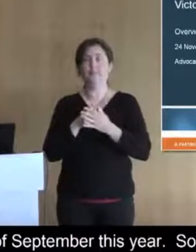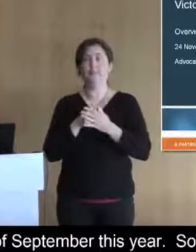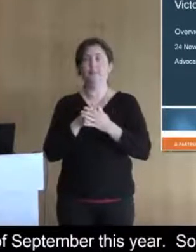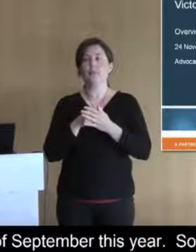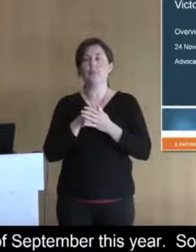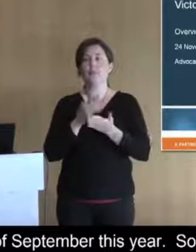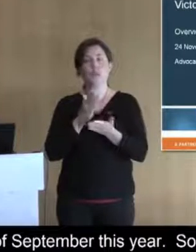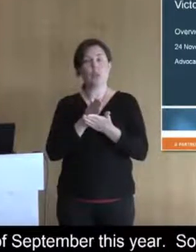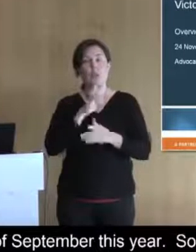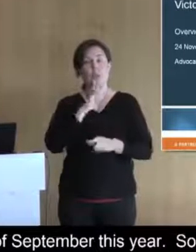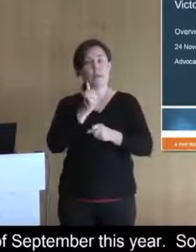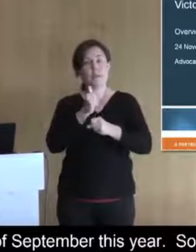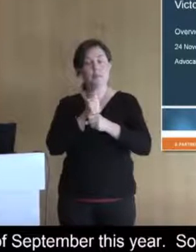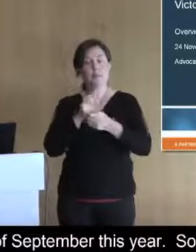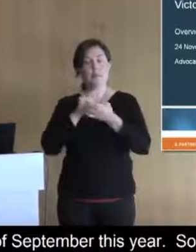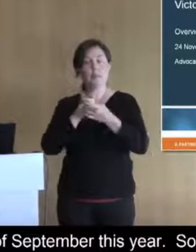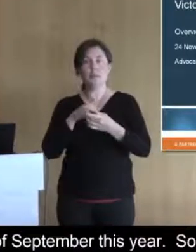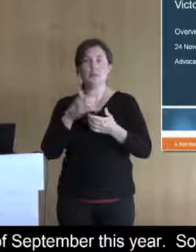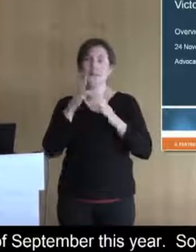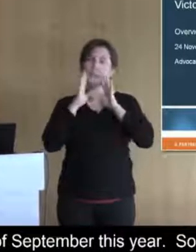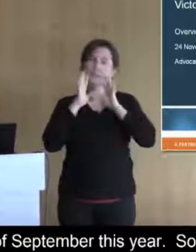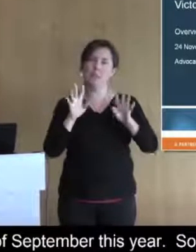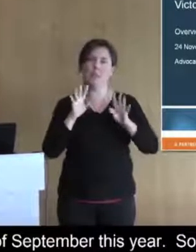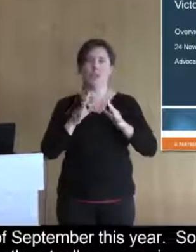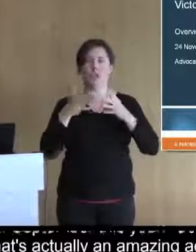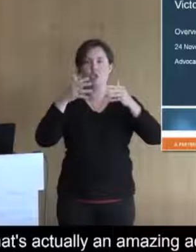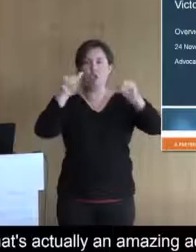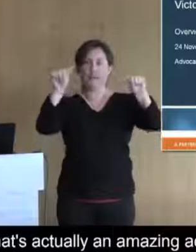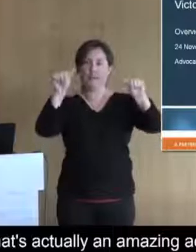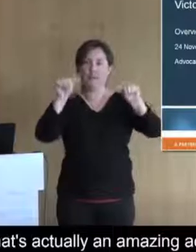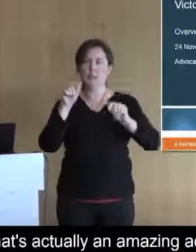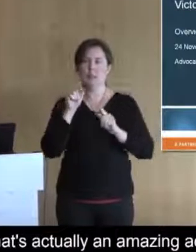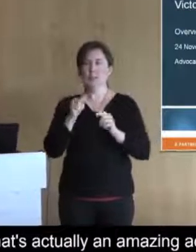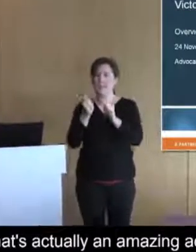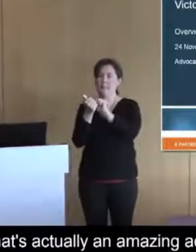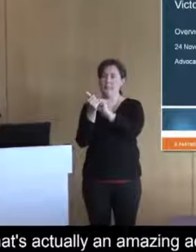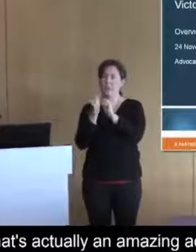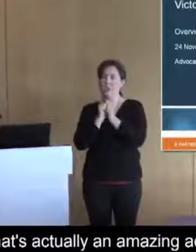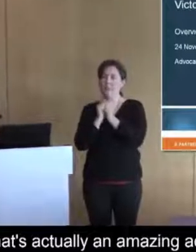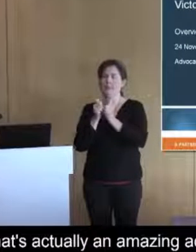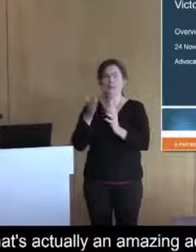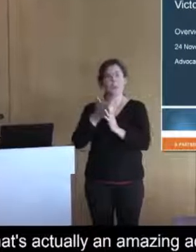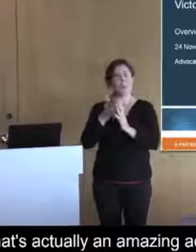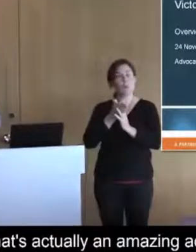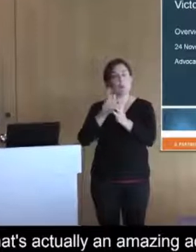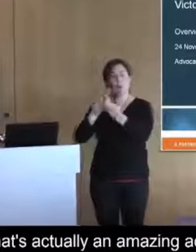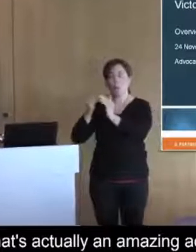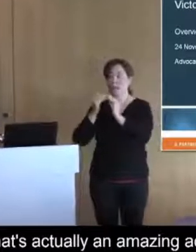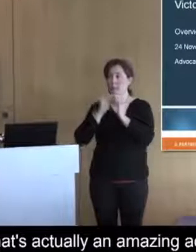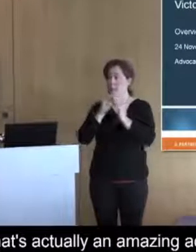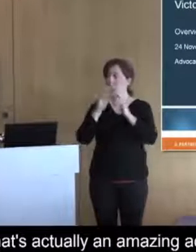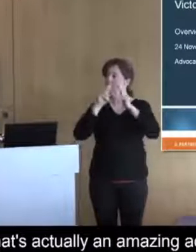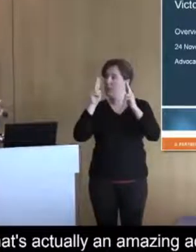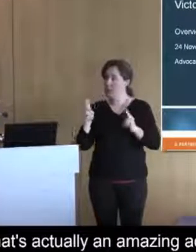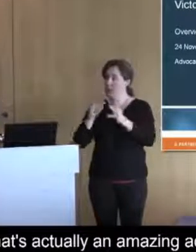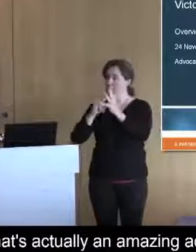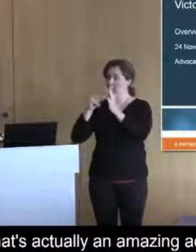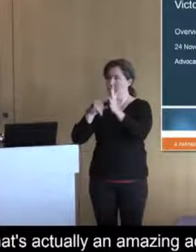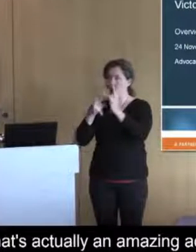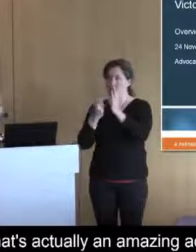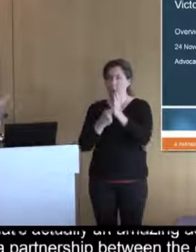year, and he actually launched it in the first week of September this year. So in terms of